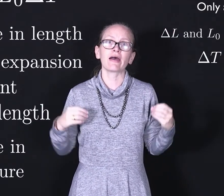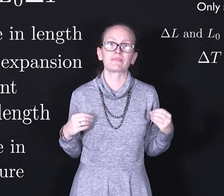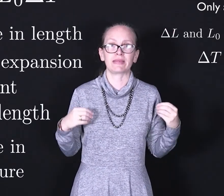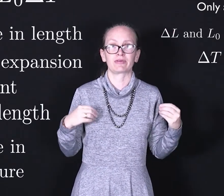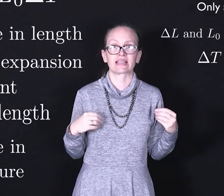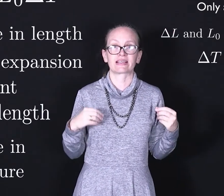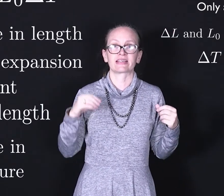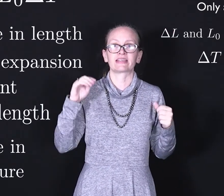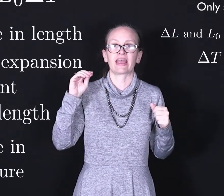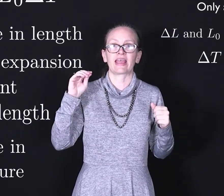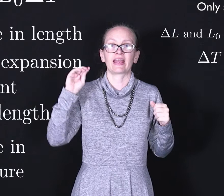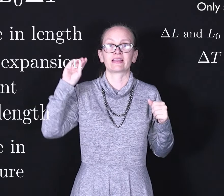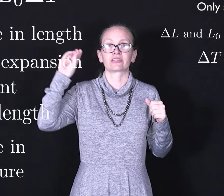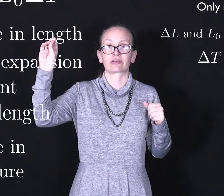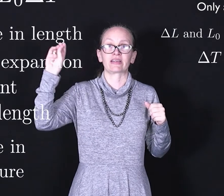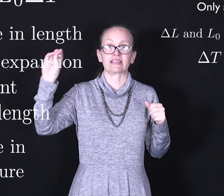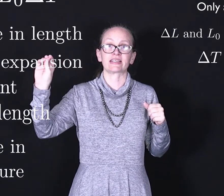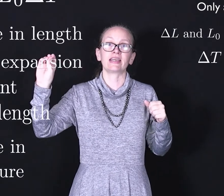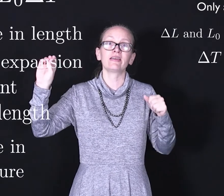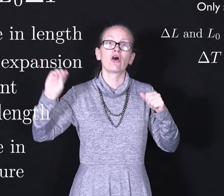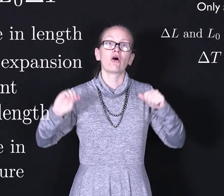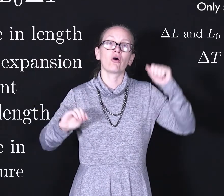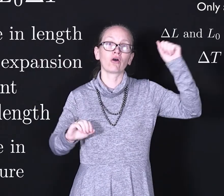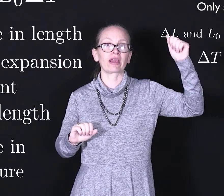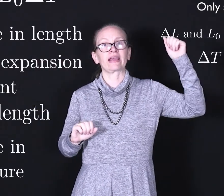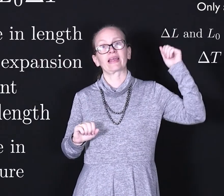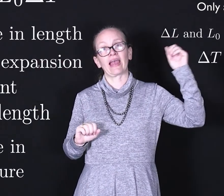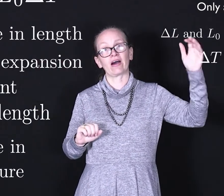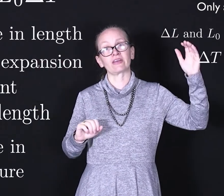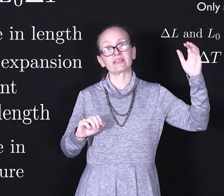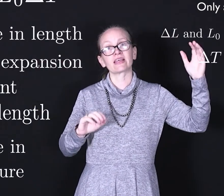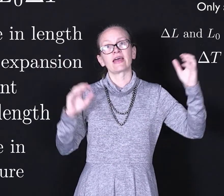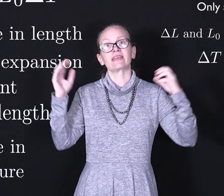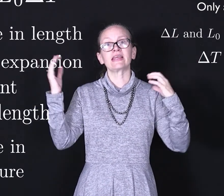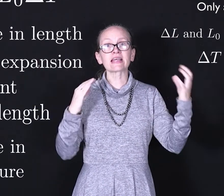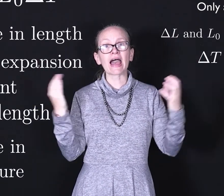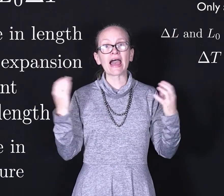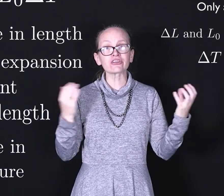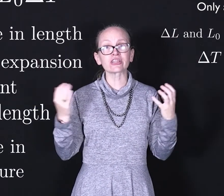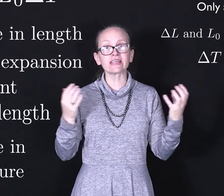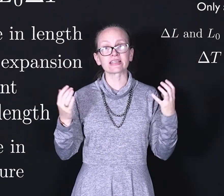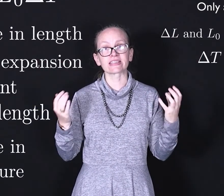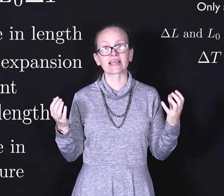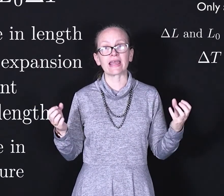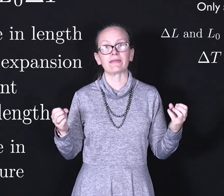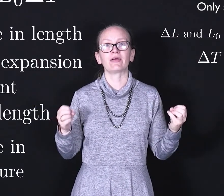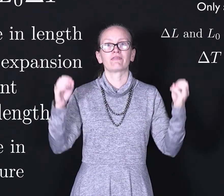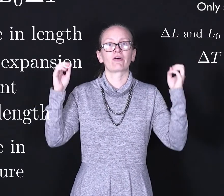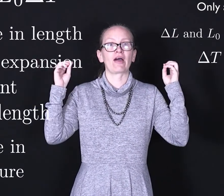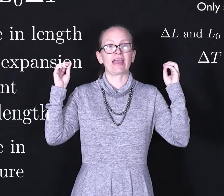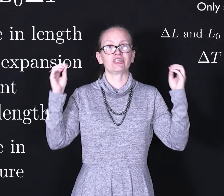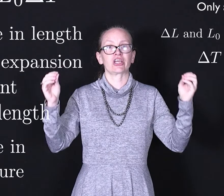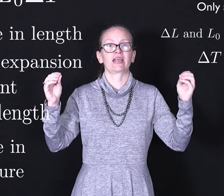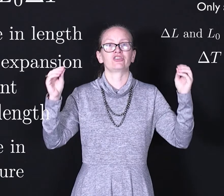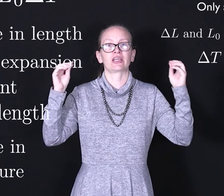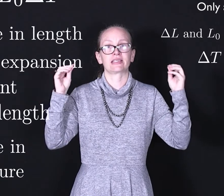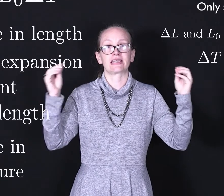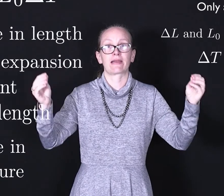be presented in degrees C or in kelvins. These are actually the same for a change in